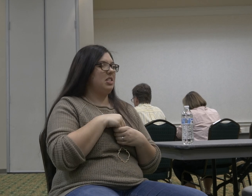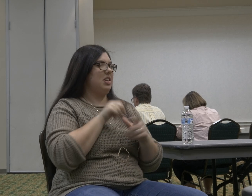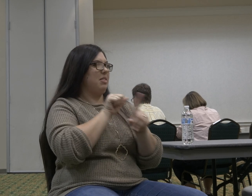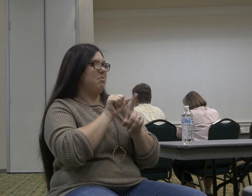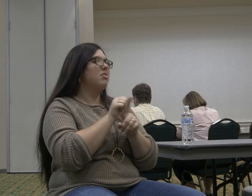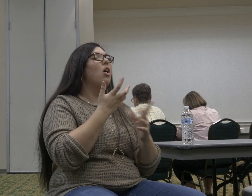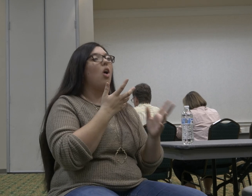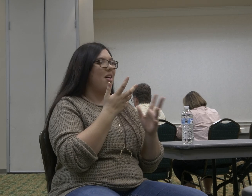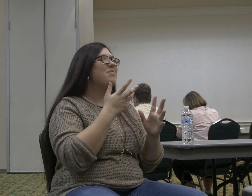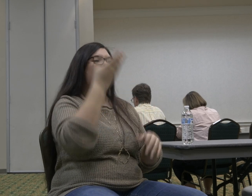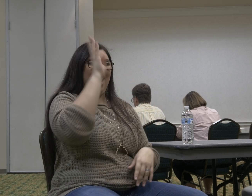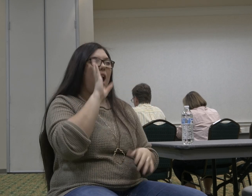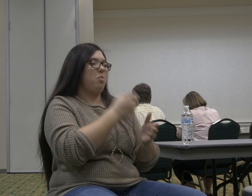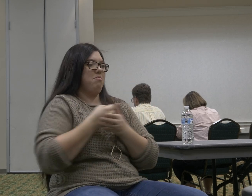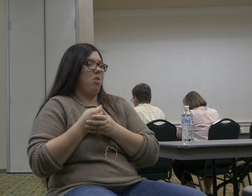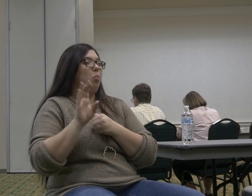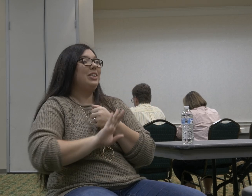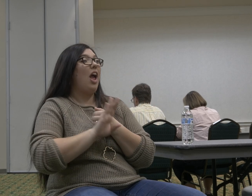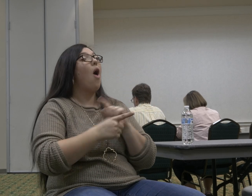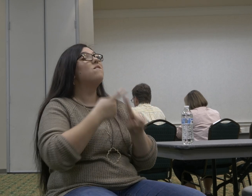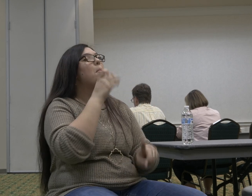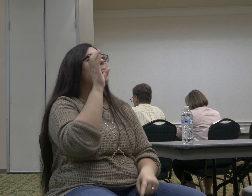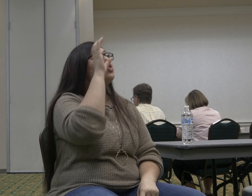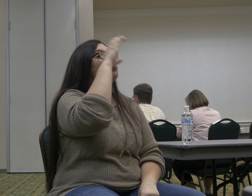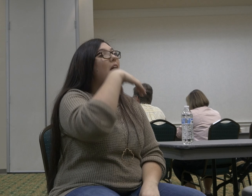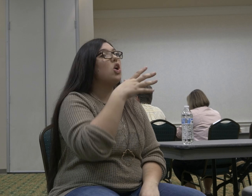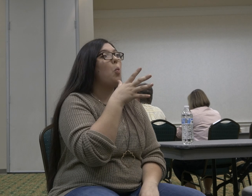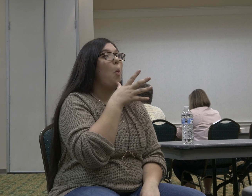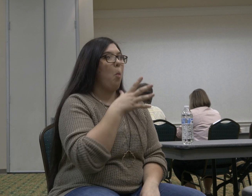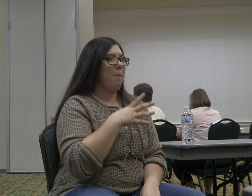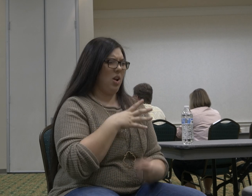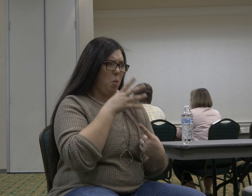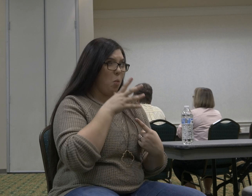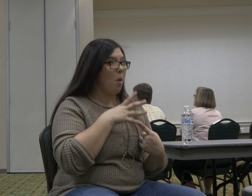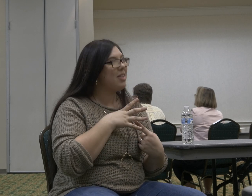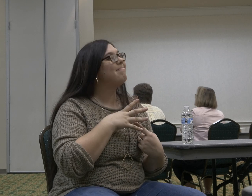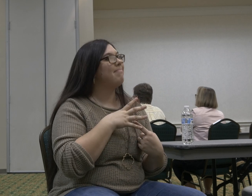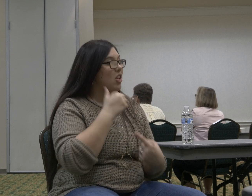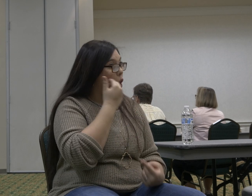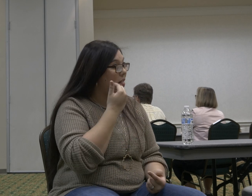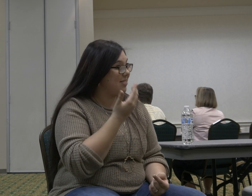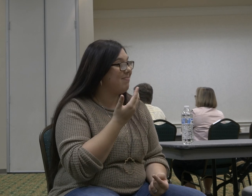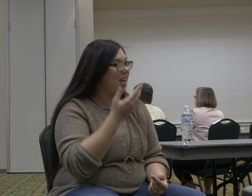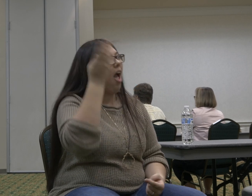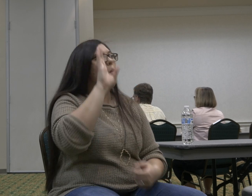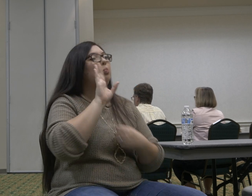you from the strange woman. There she is, that harlot. From the adulteress